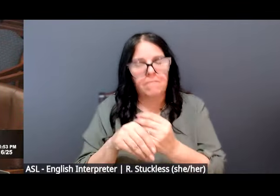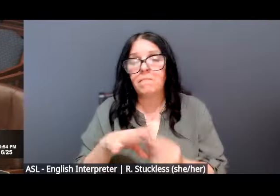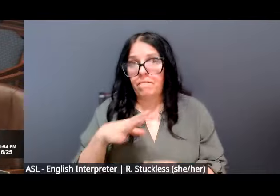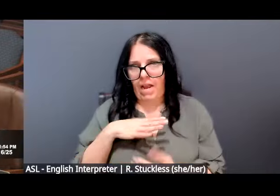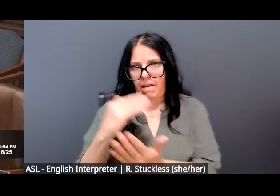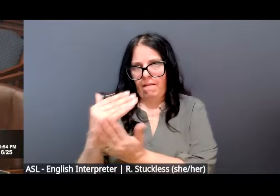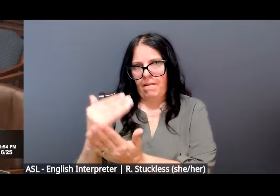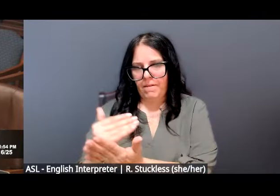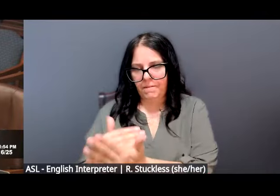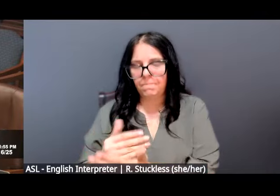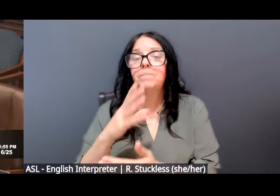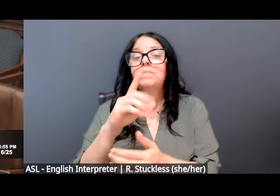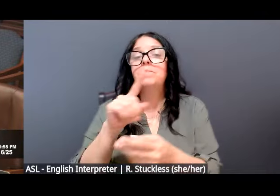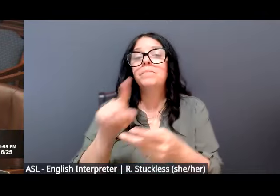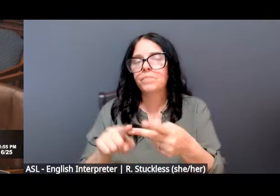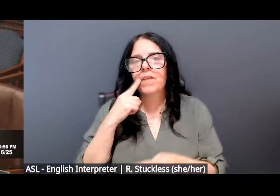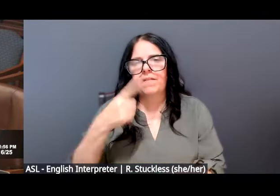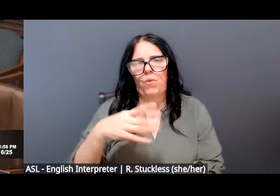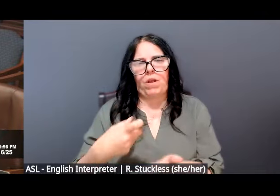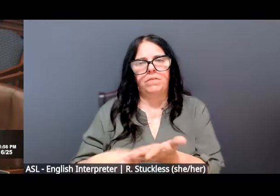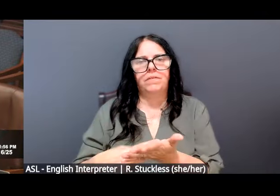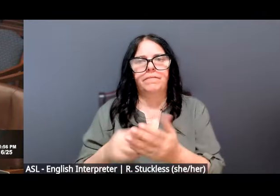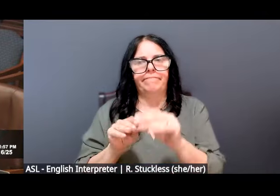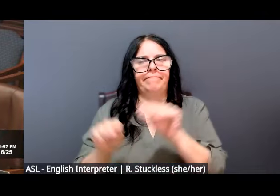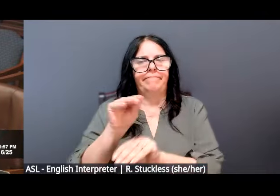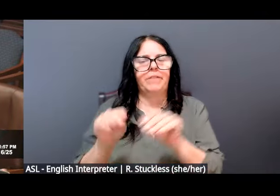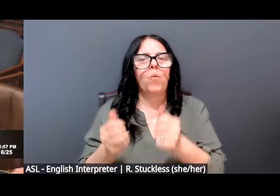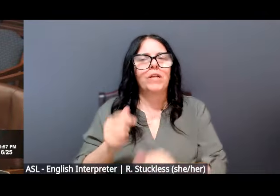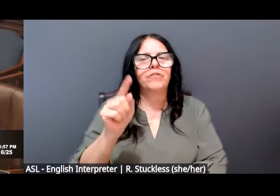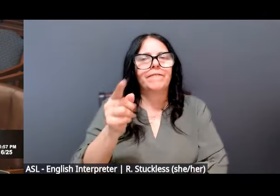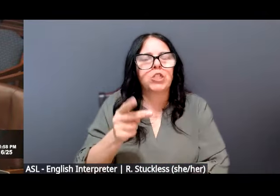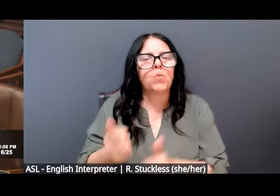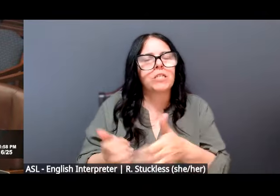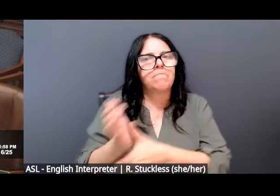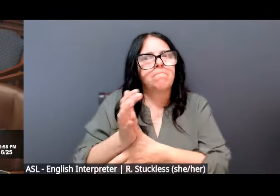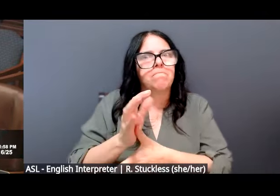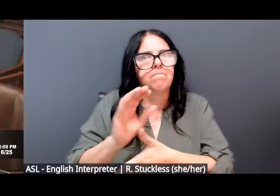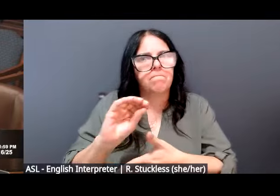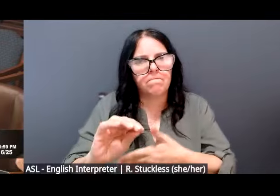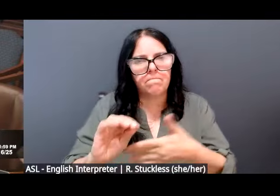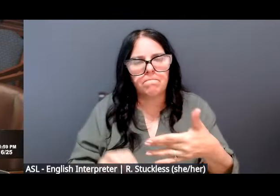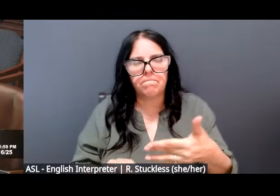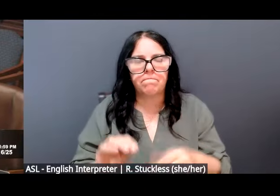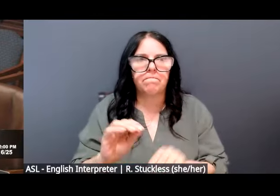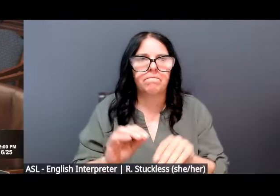order all of the pieces go into. So with that said,